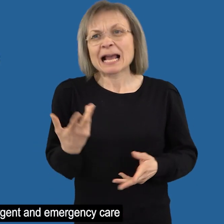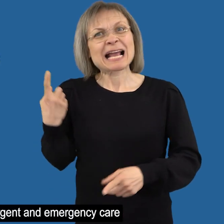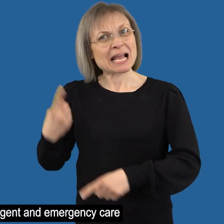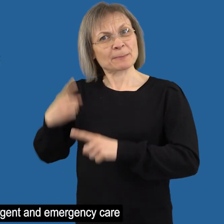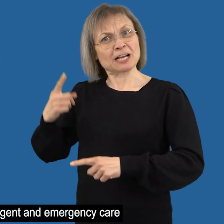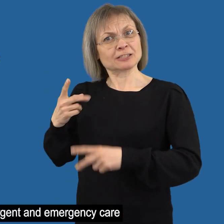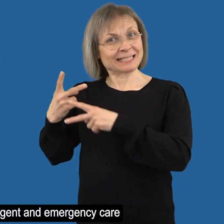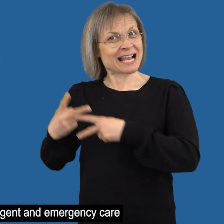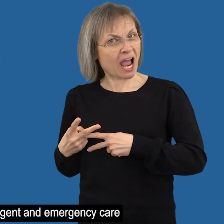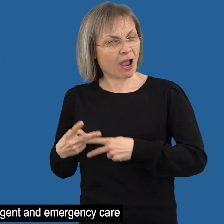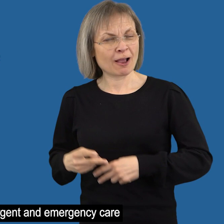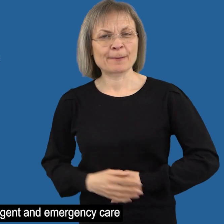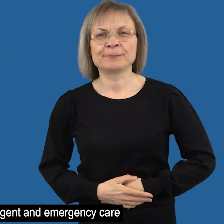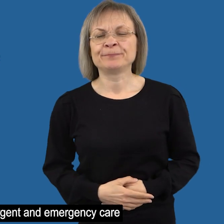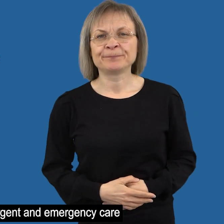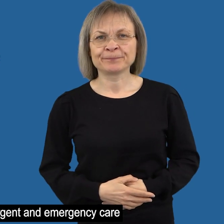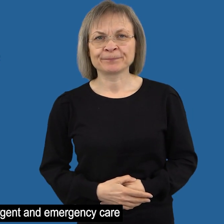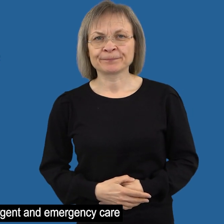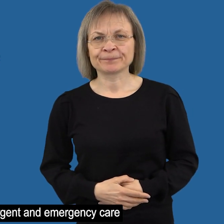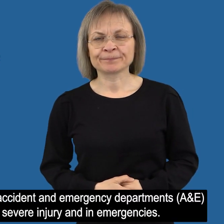Urgent and emergency care.